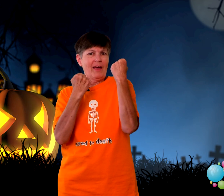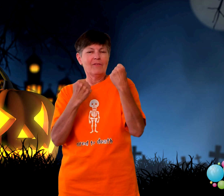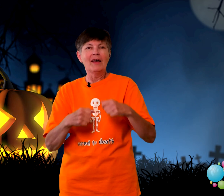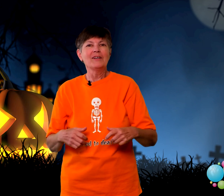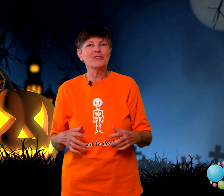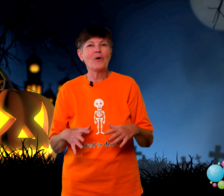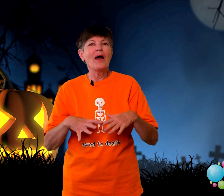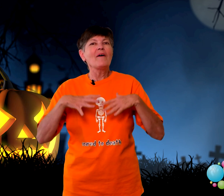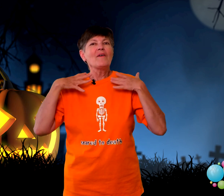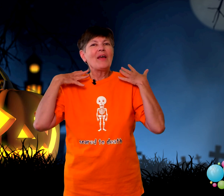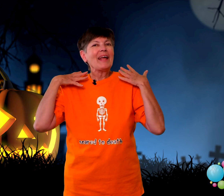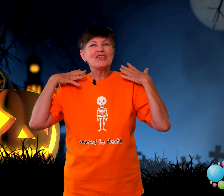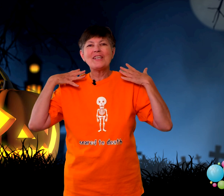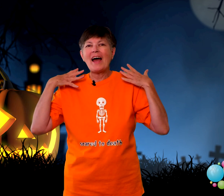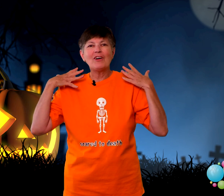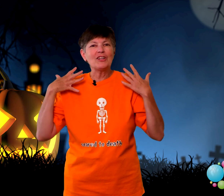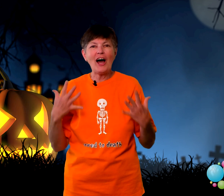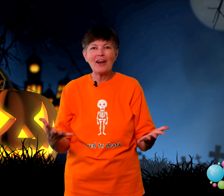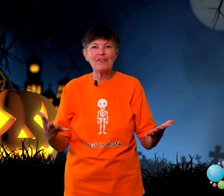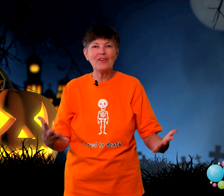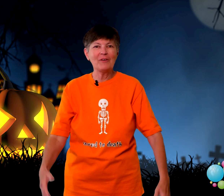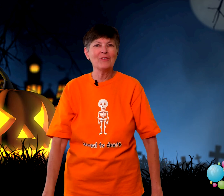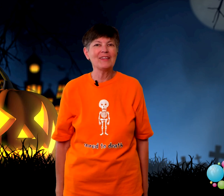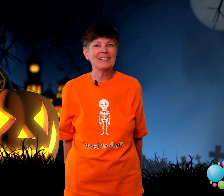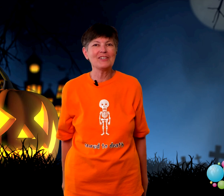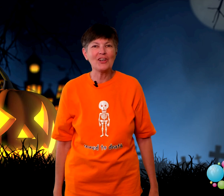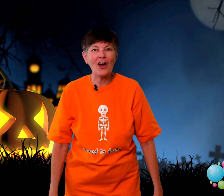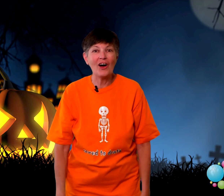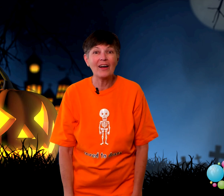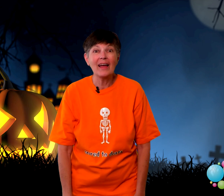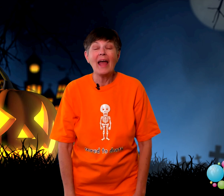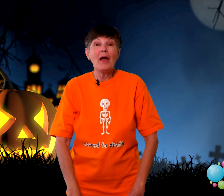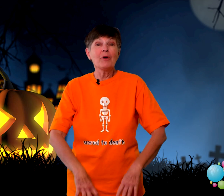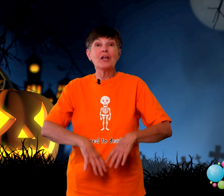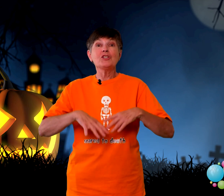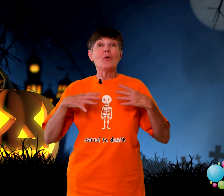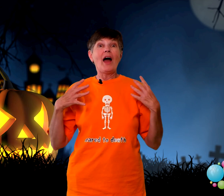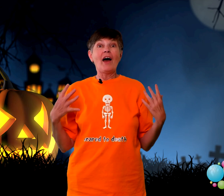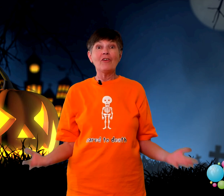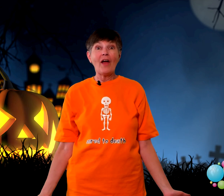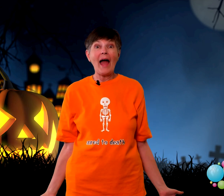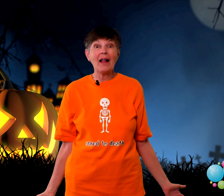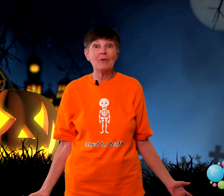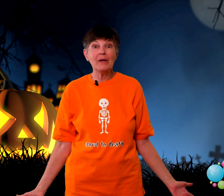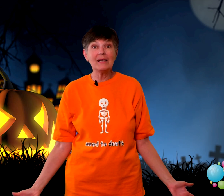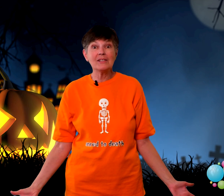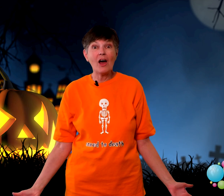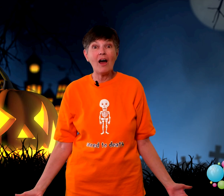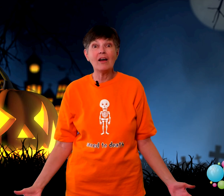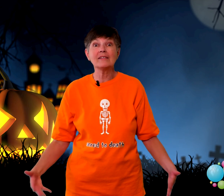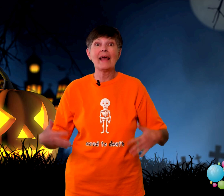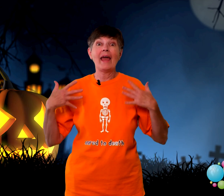brave. So just have a lot of fun with this song. We're going to do other Halloween songs